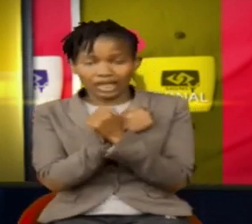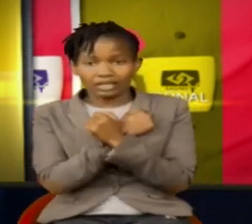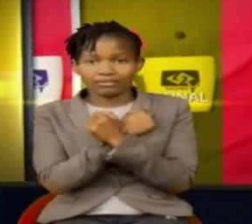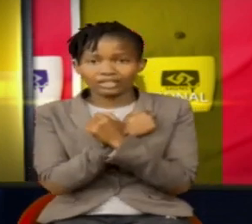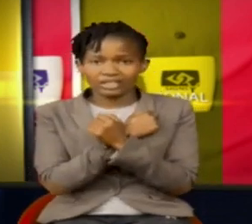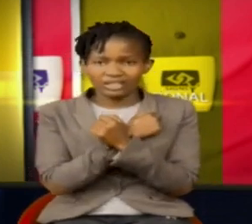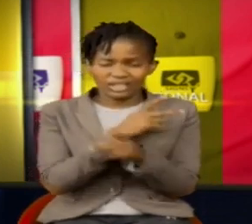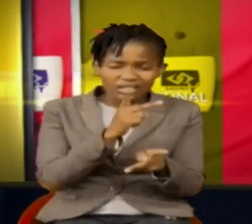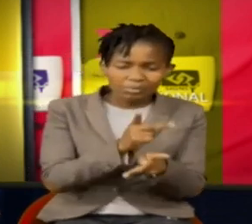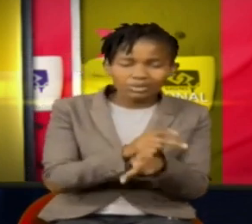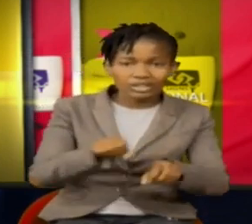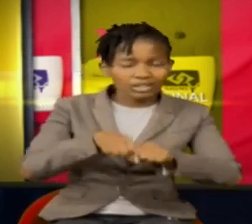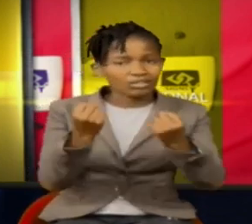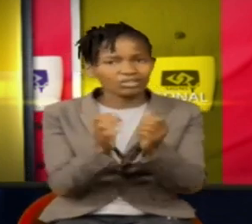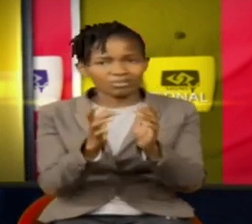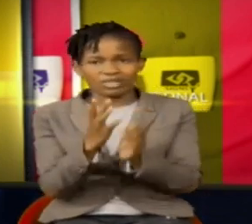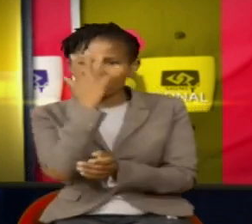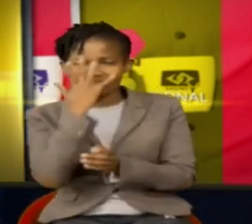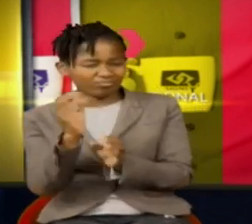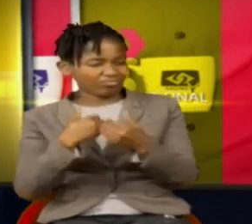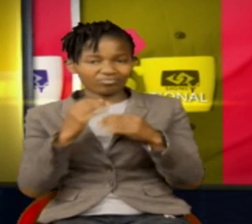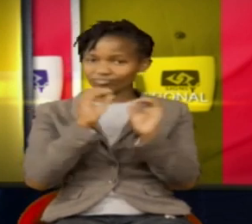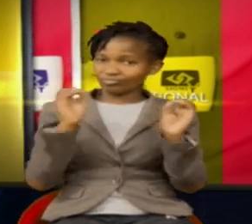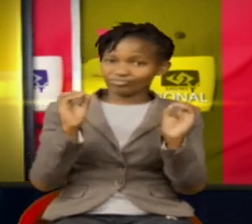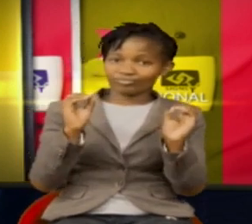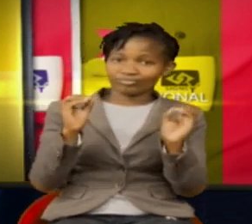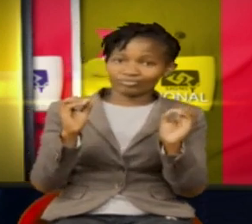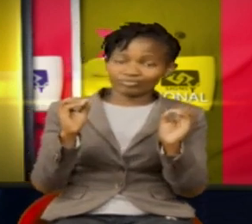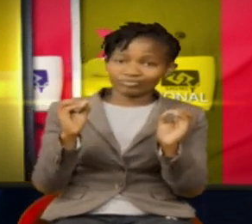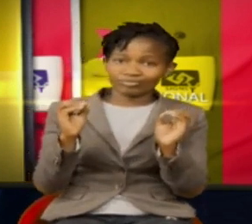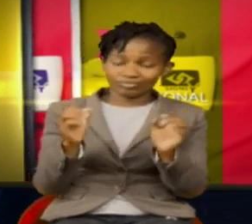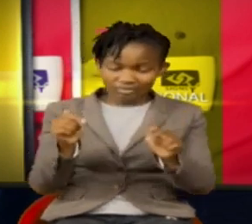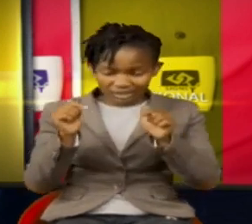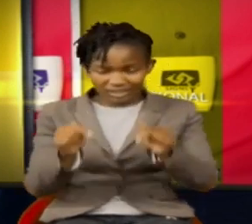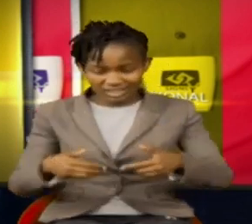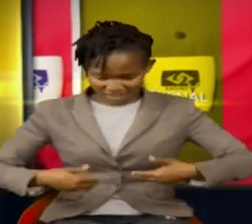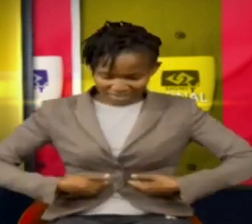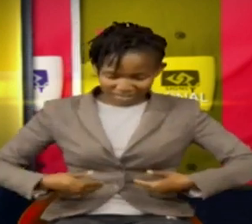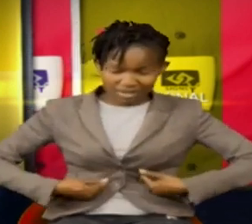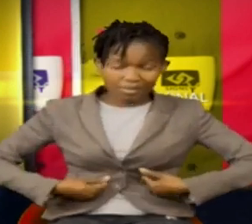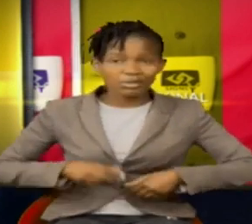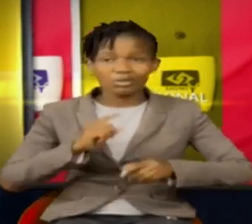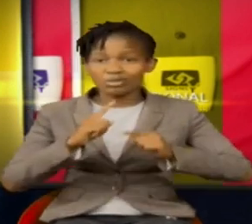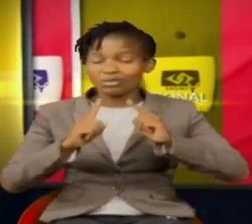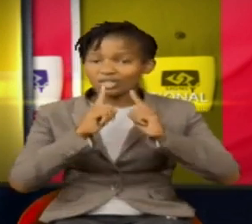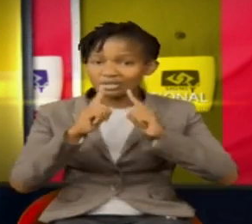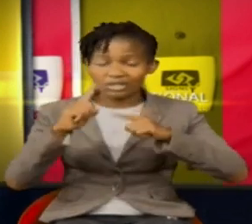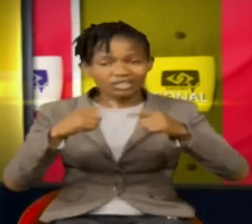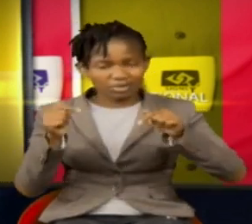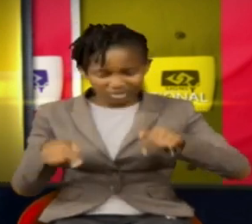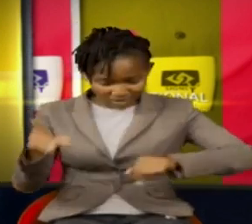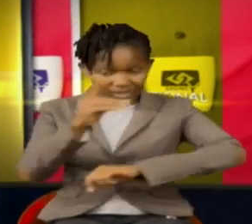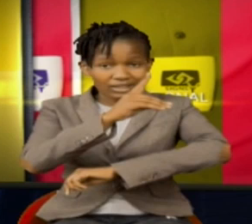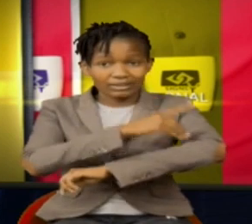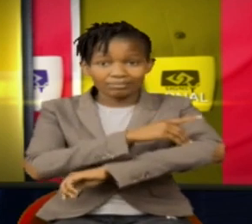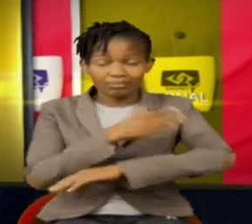on social media, so they're not embarrassed. Yeah. It's not a taboo for them. Yes. Yes. These are the young people we're talking about today. Mm-hmm. So we can